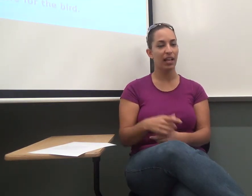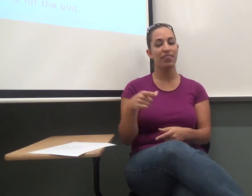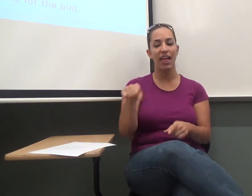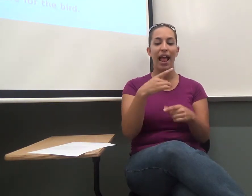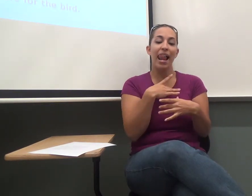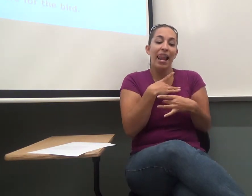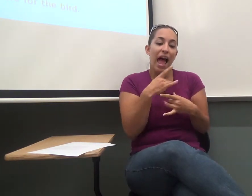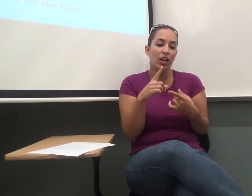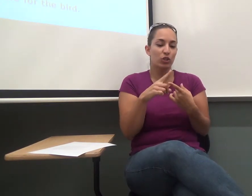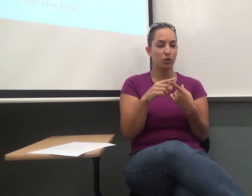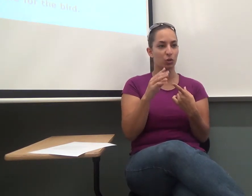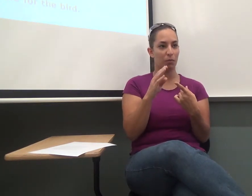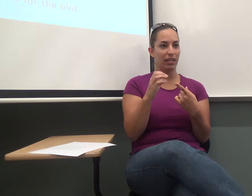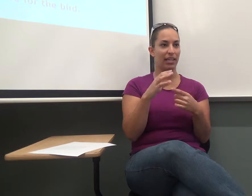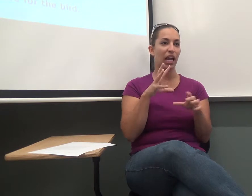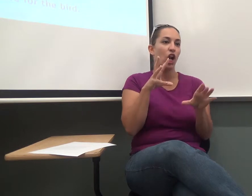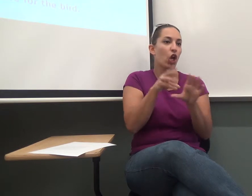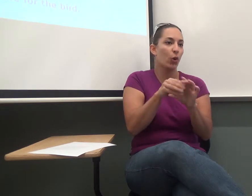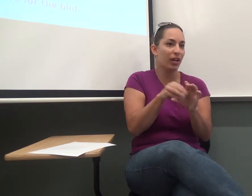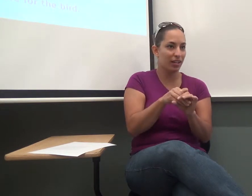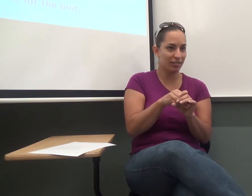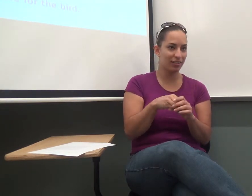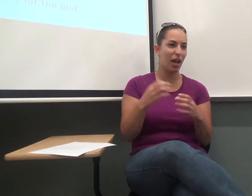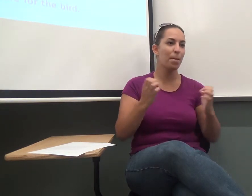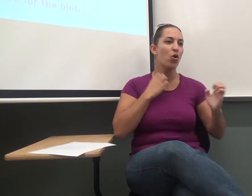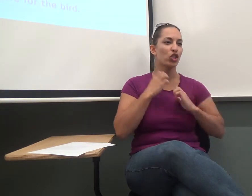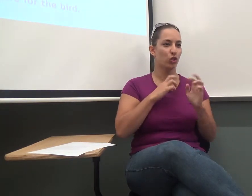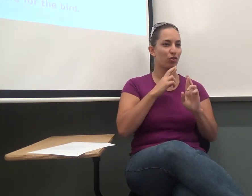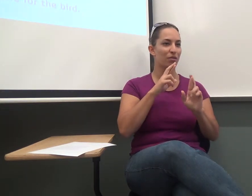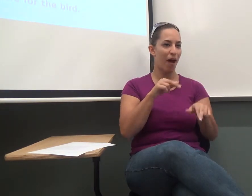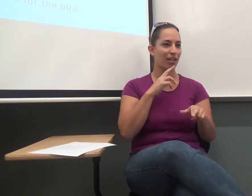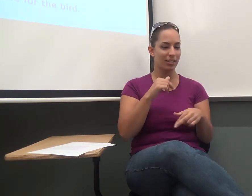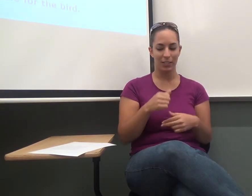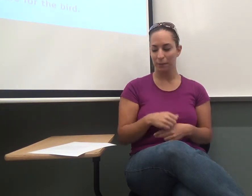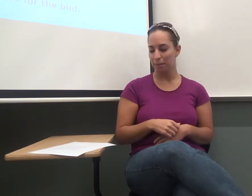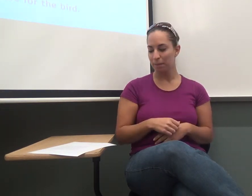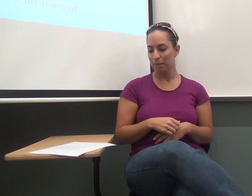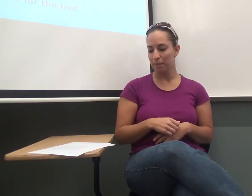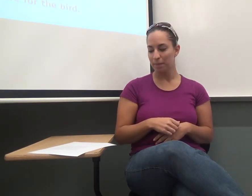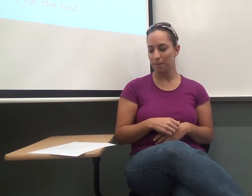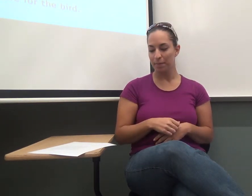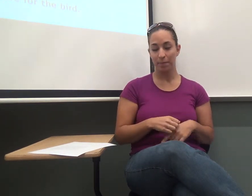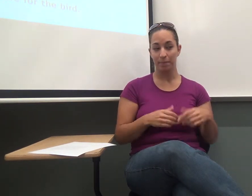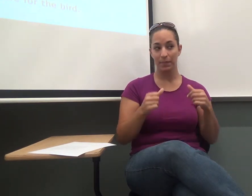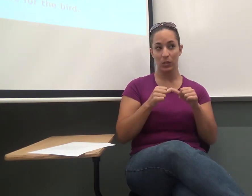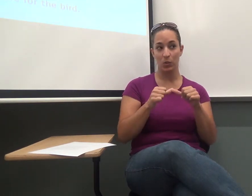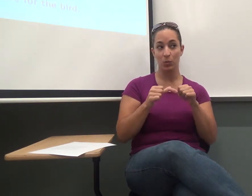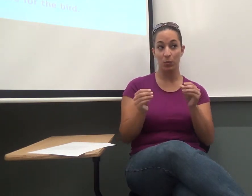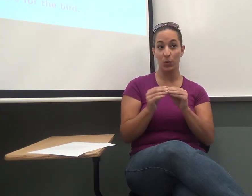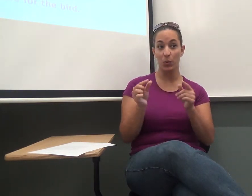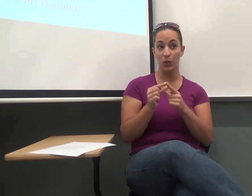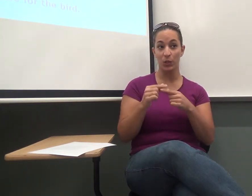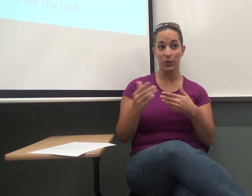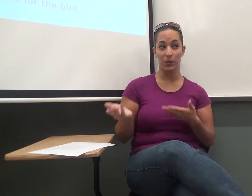emotional response that says that they appreciate it, right? And then let's continue. We got more words in there. What about that? Melissa, go ahead.